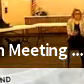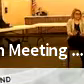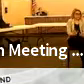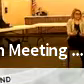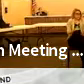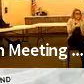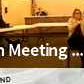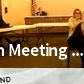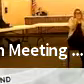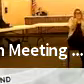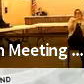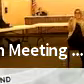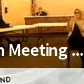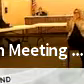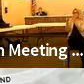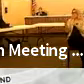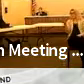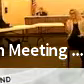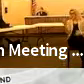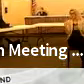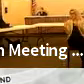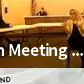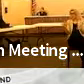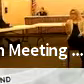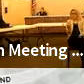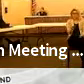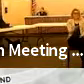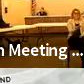Anything from the audience?